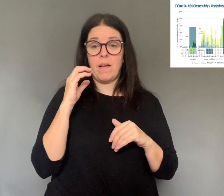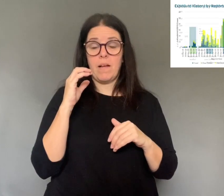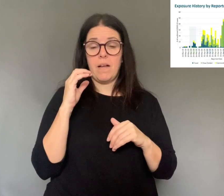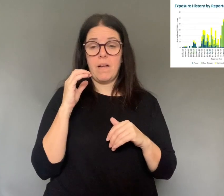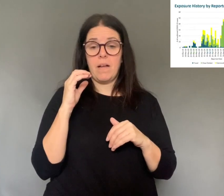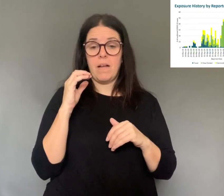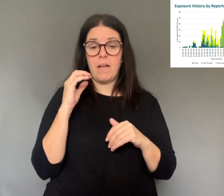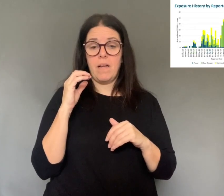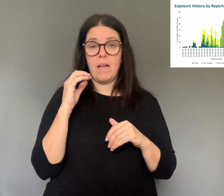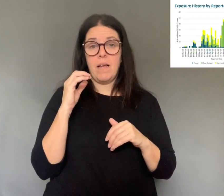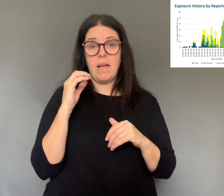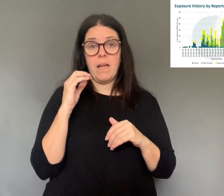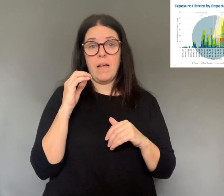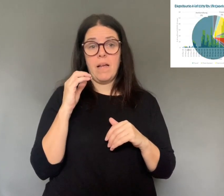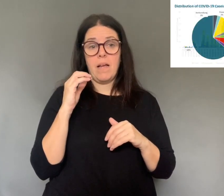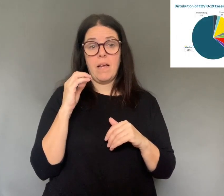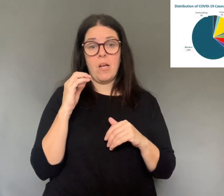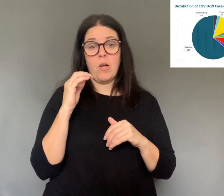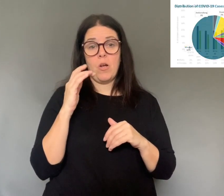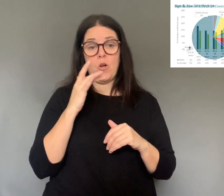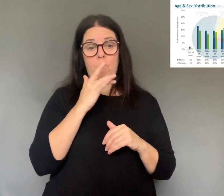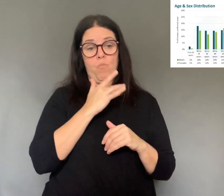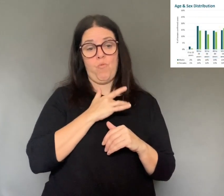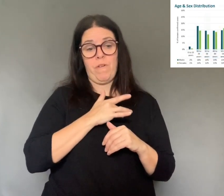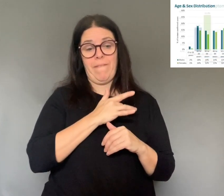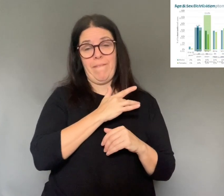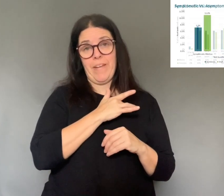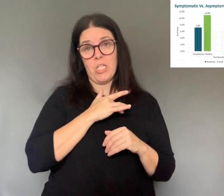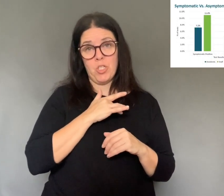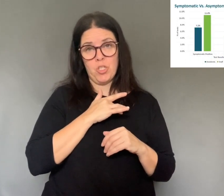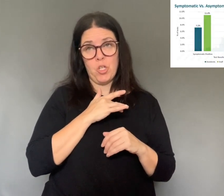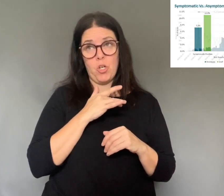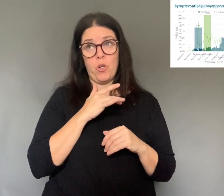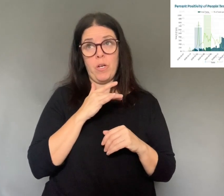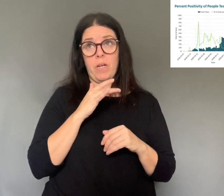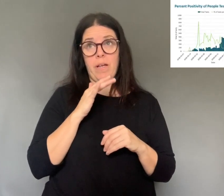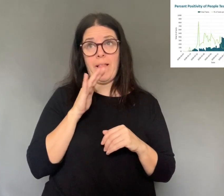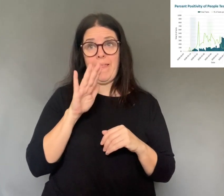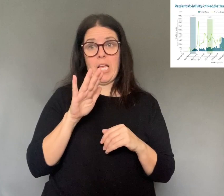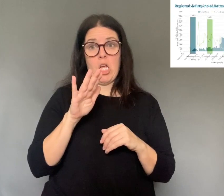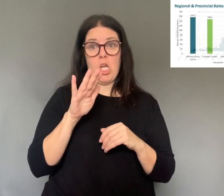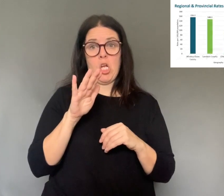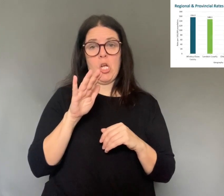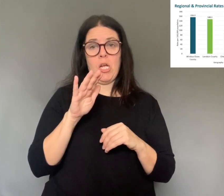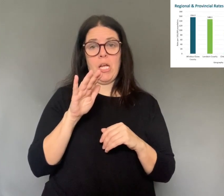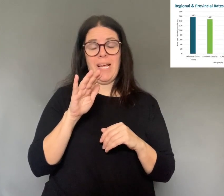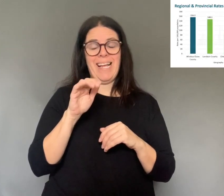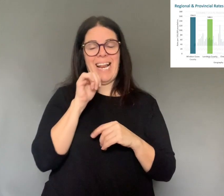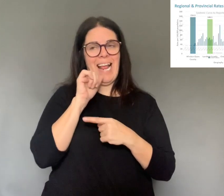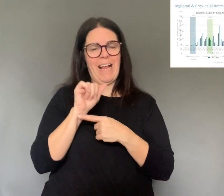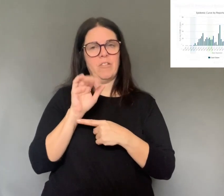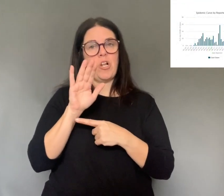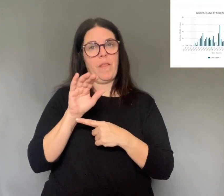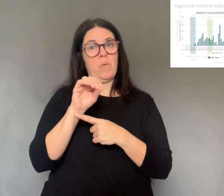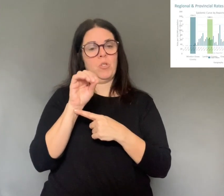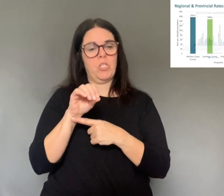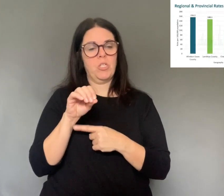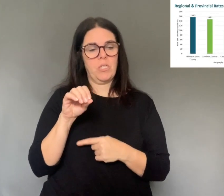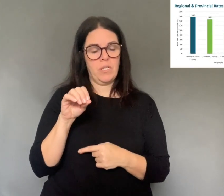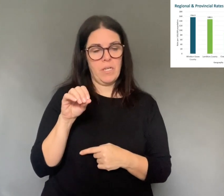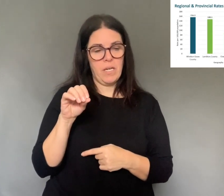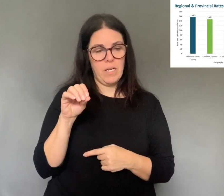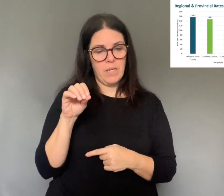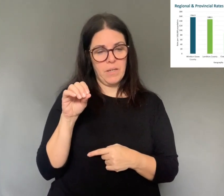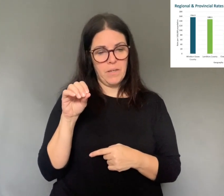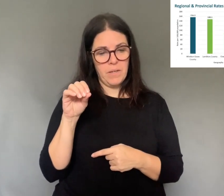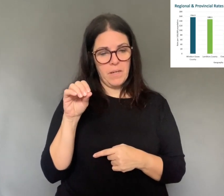and then we also made that comparison to the province in terms of the case per 100,000 population. Yeah, so